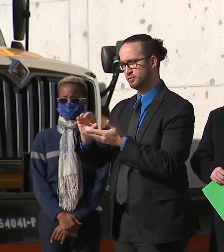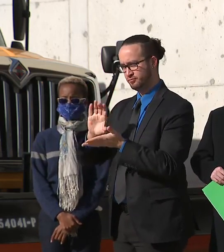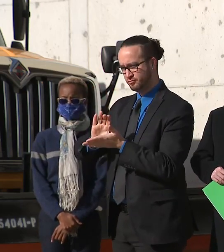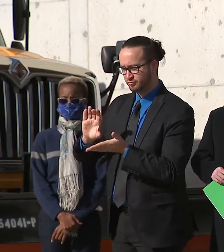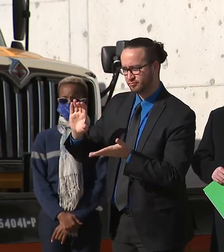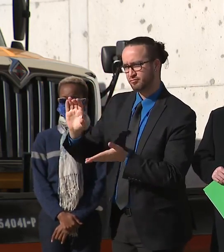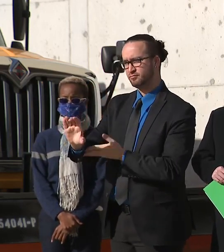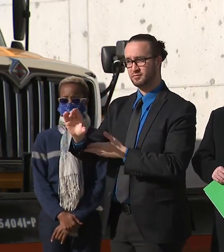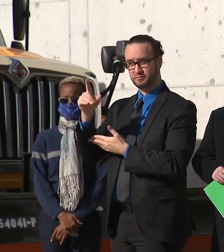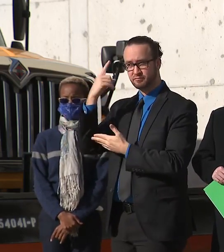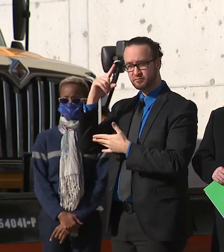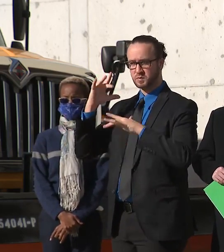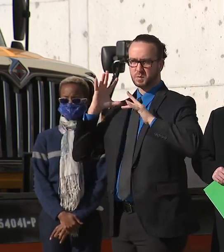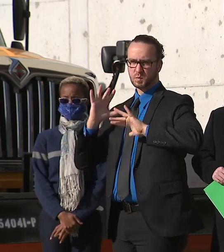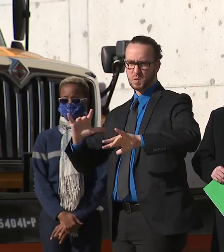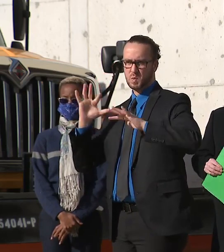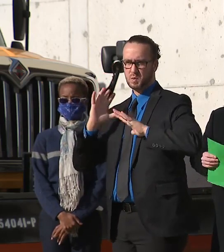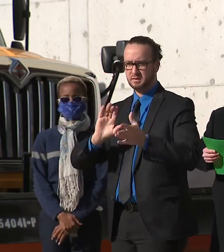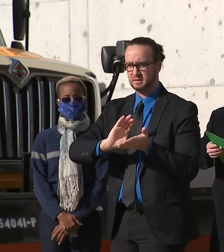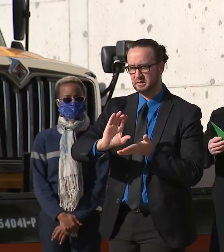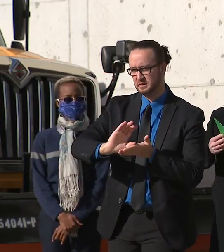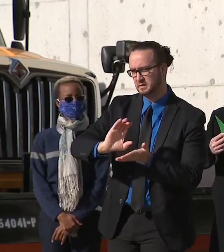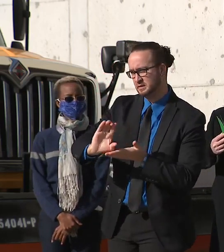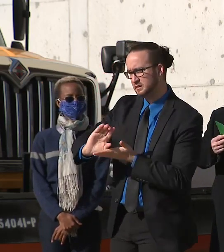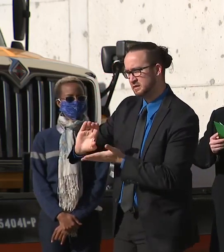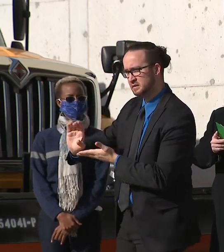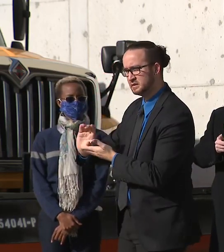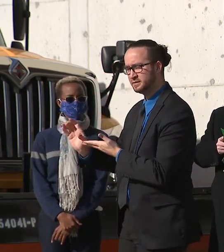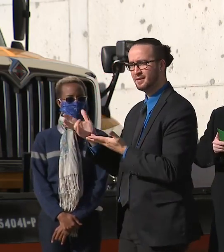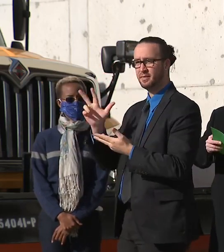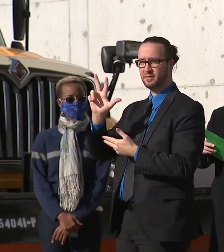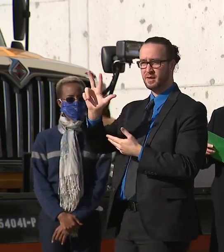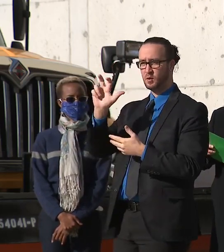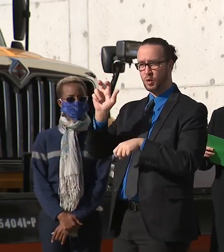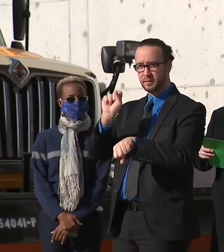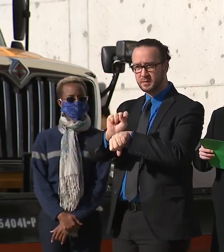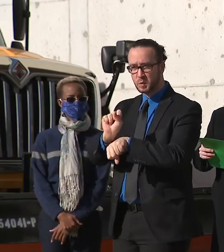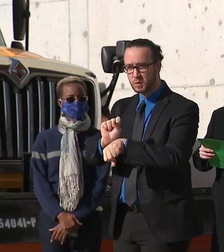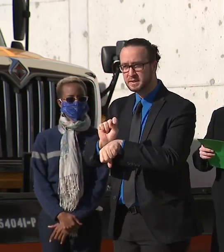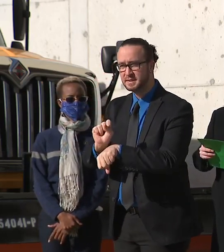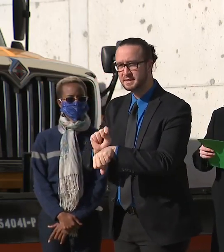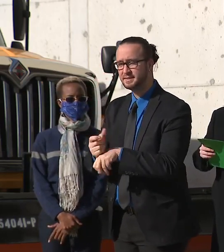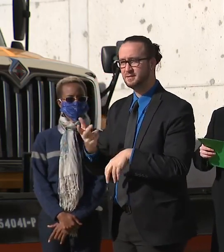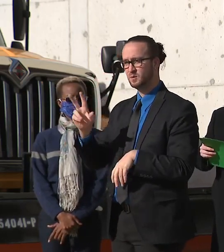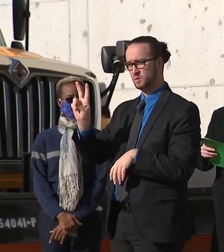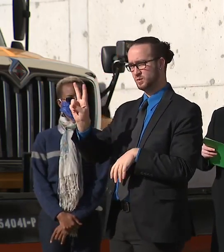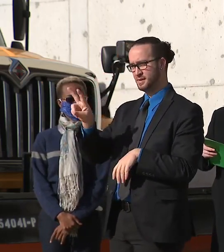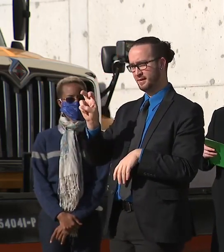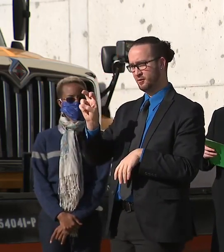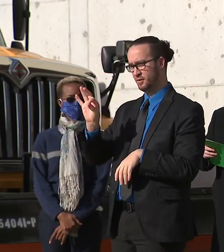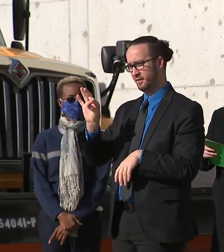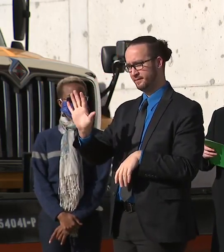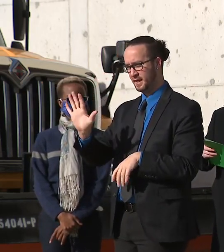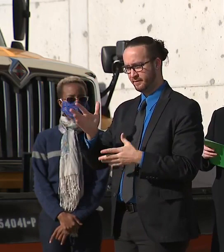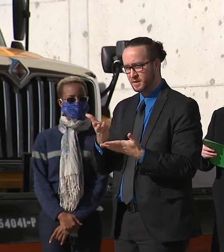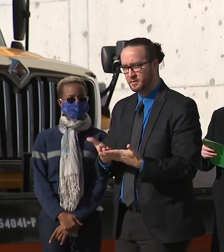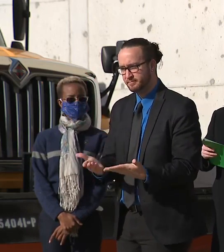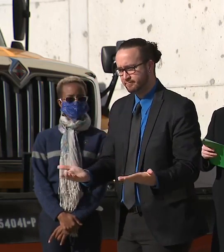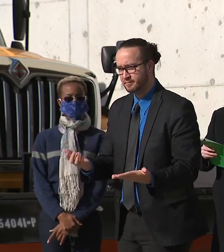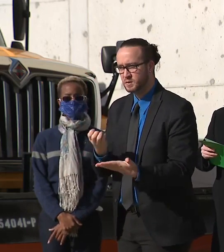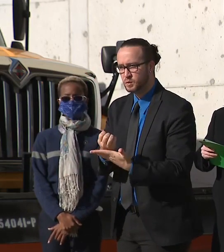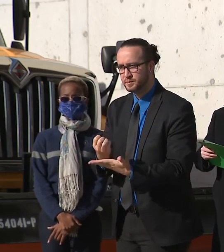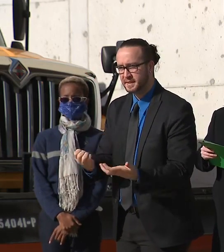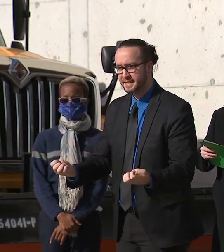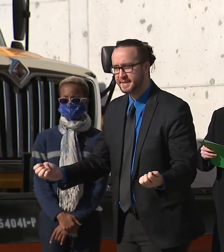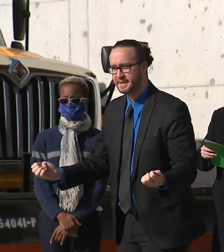personnel, 294 pieces of equipment, and over 300 pieces of contractor equipment that are ready to hit the streets of Baltimore